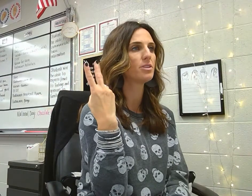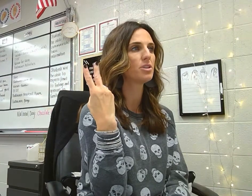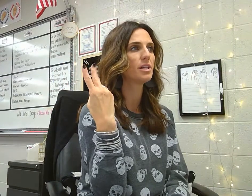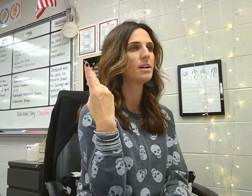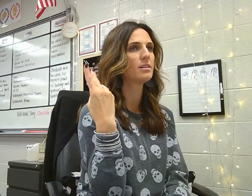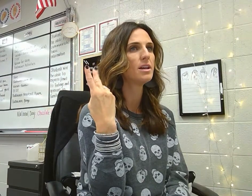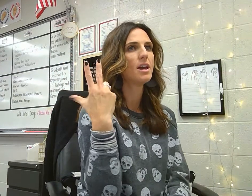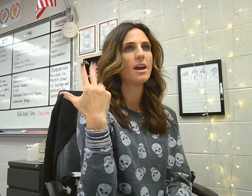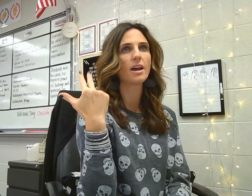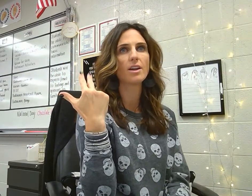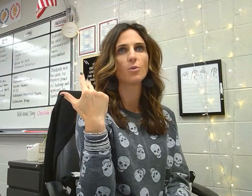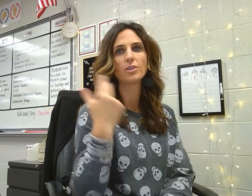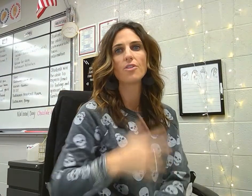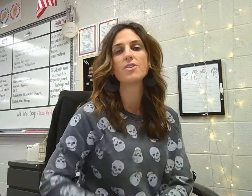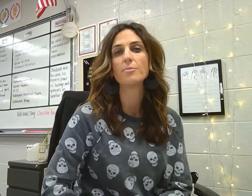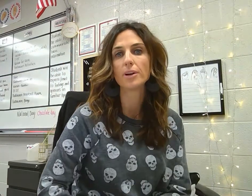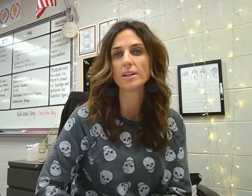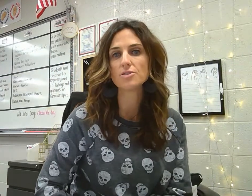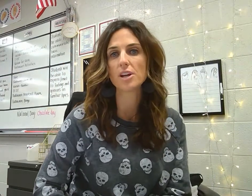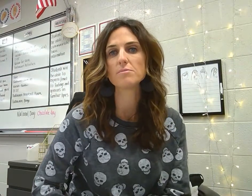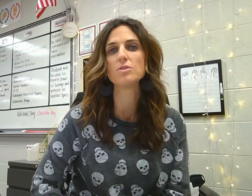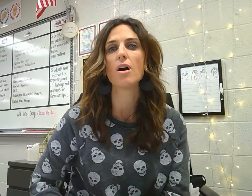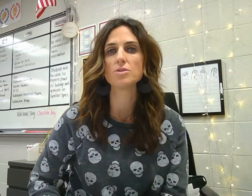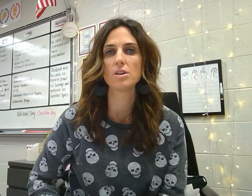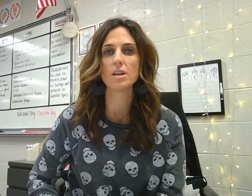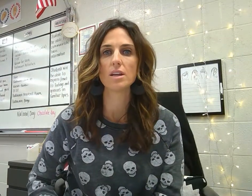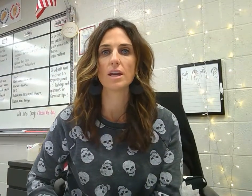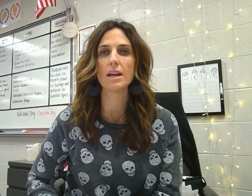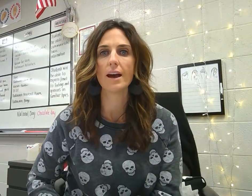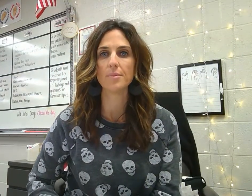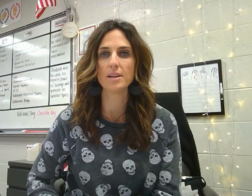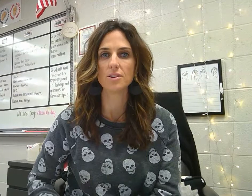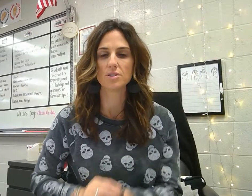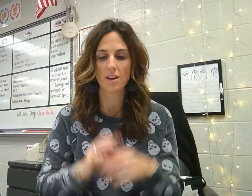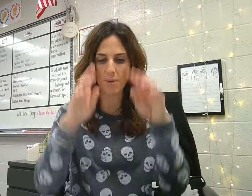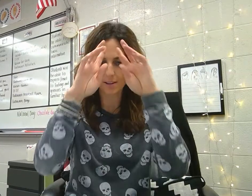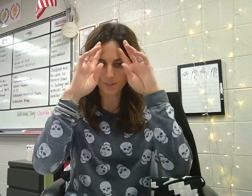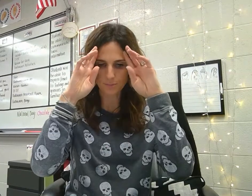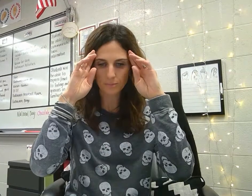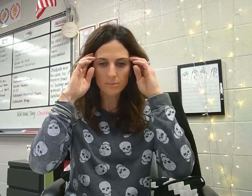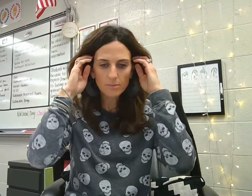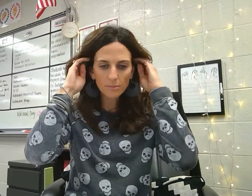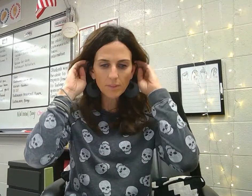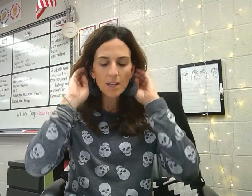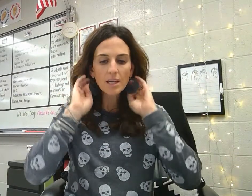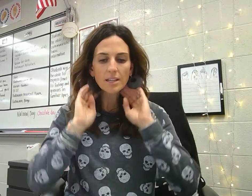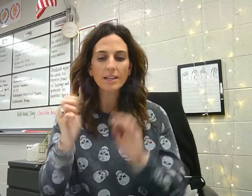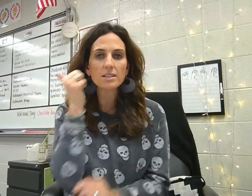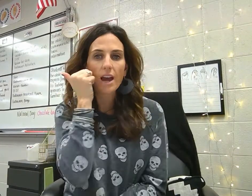location area, and kind of wiggle the number hand shape to also indicate how many years have passed. Next,